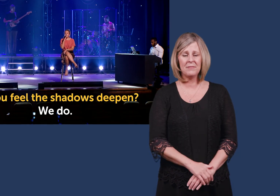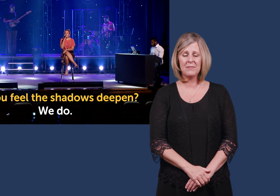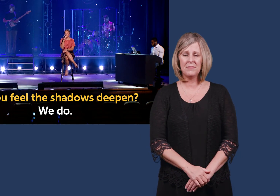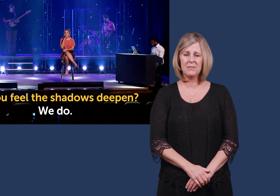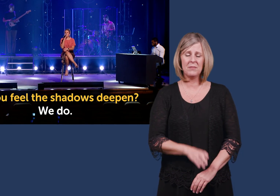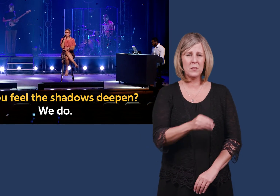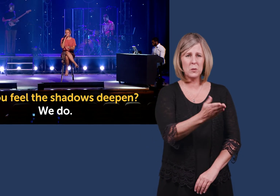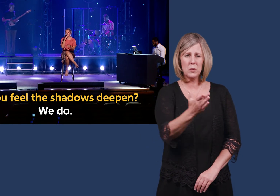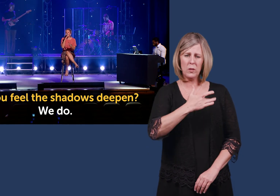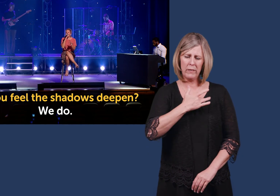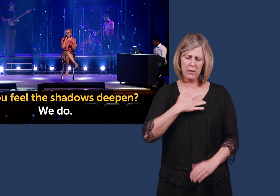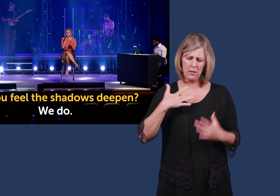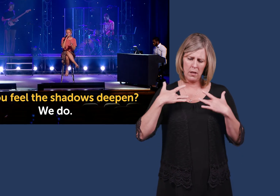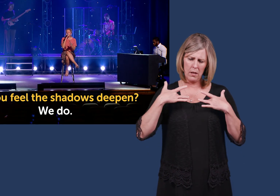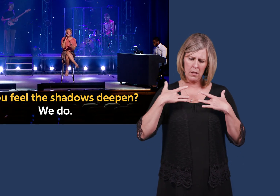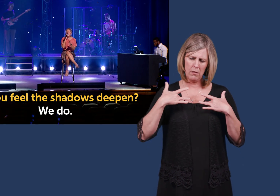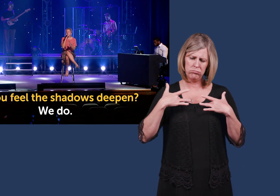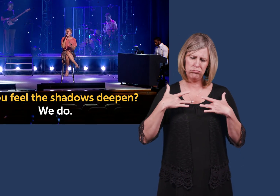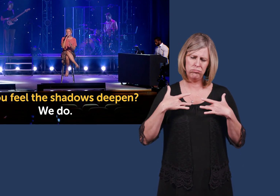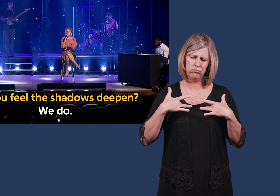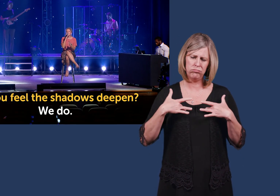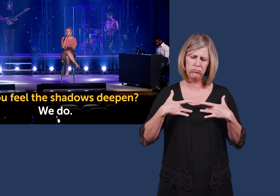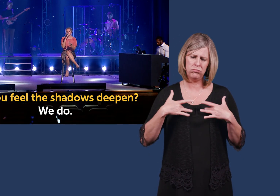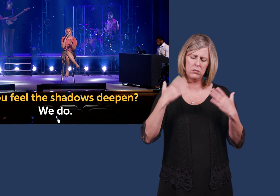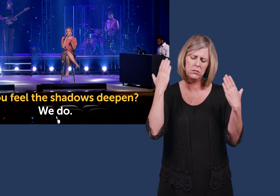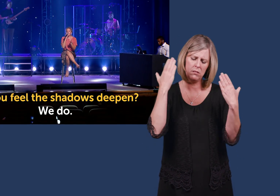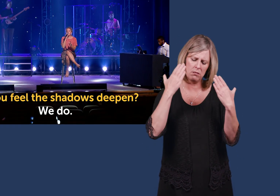Do you feel the shadows deep?